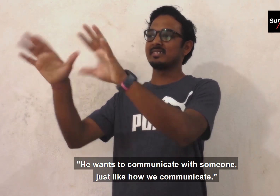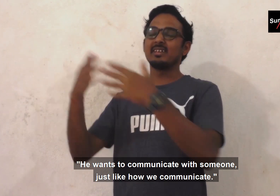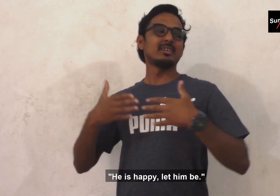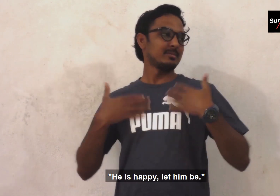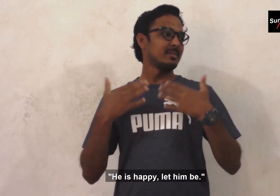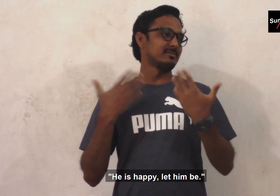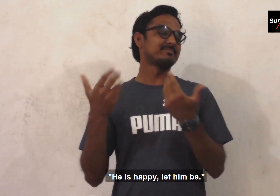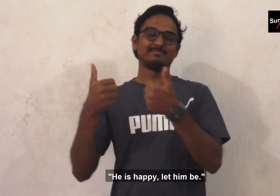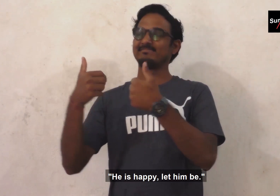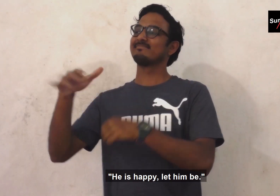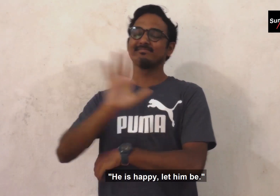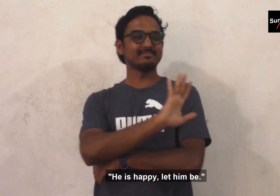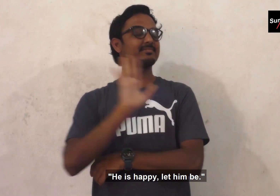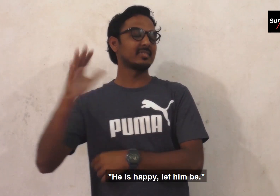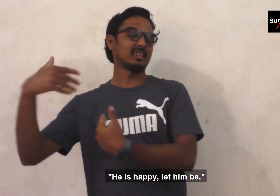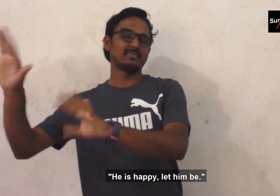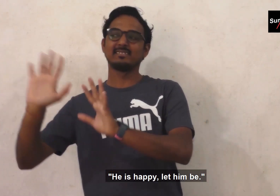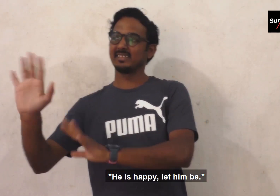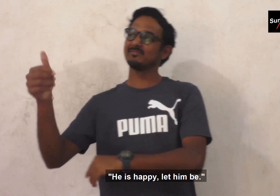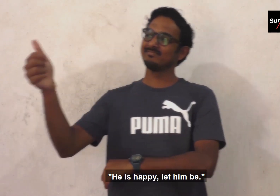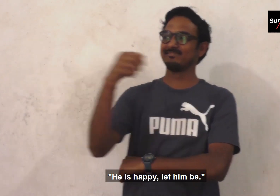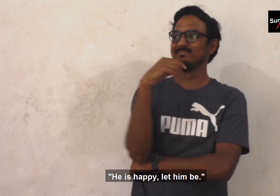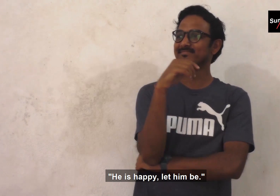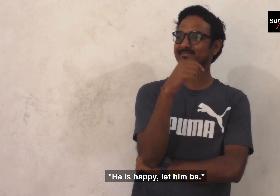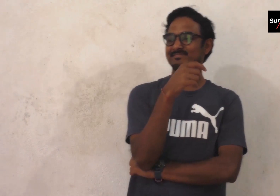communicate. He is happy, let him be.